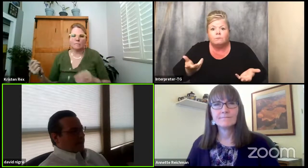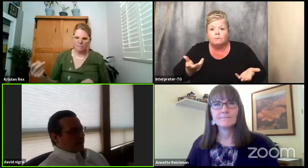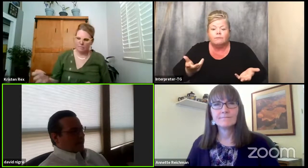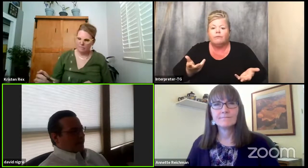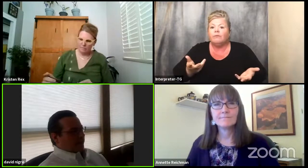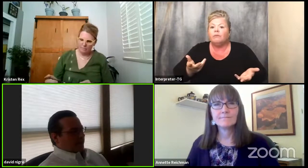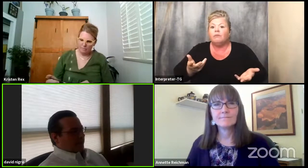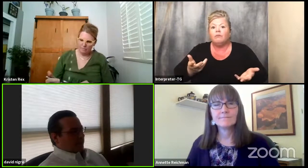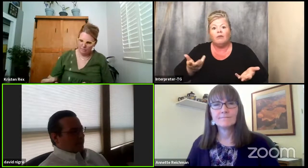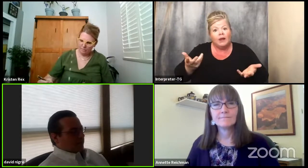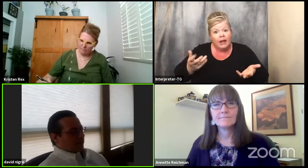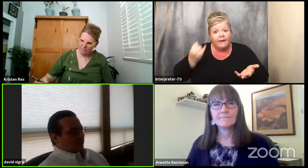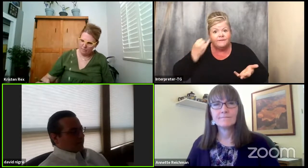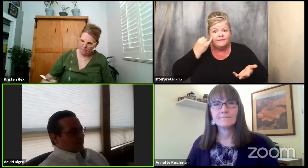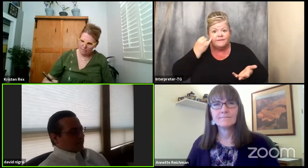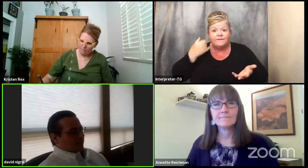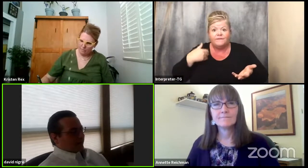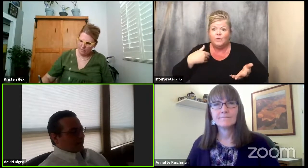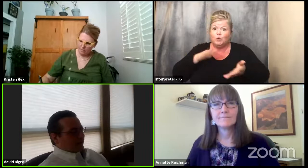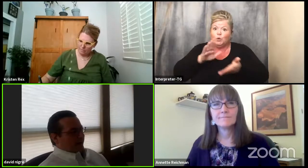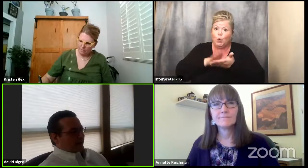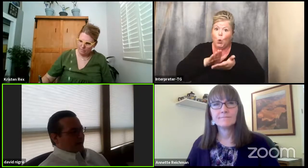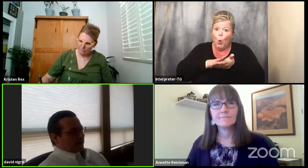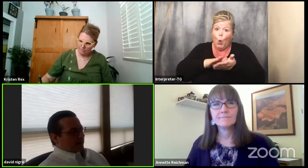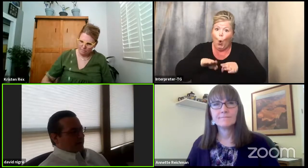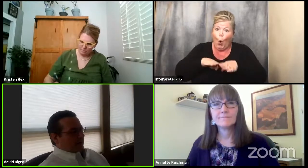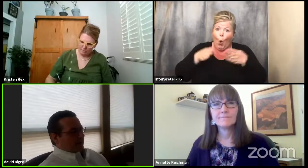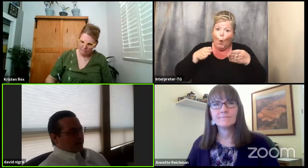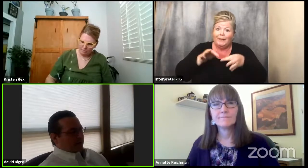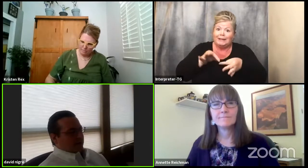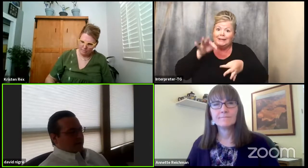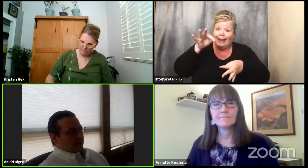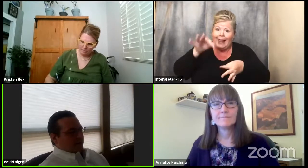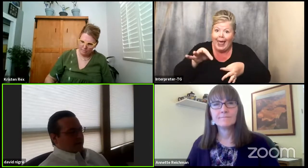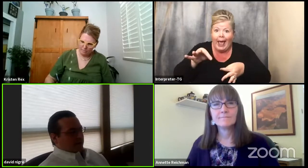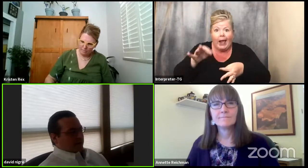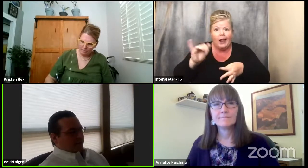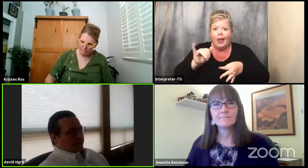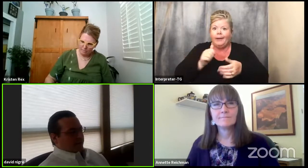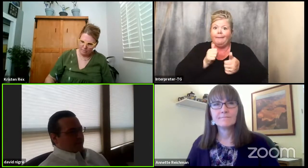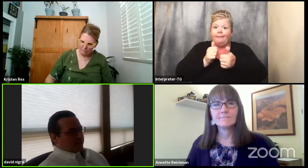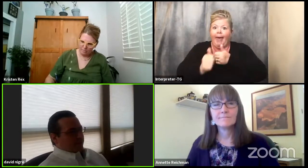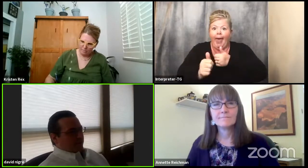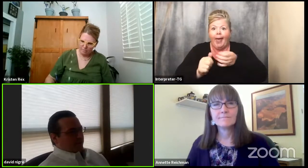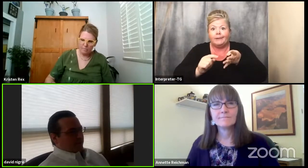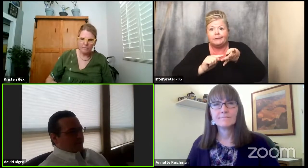is a delay of school, past mid-August,